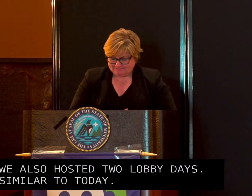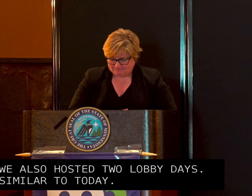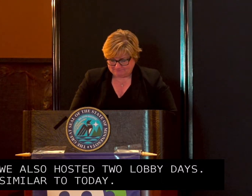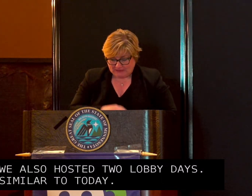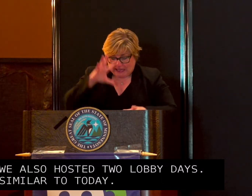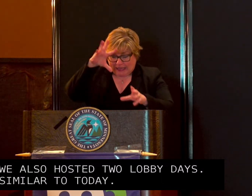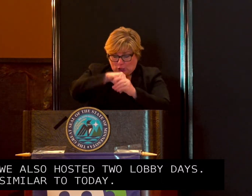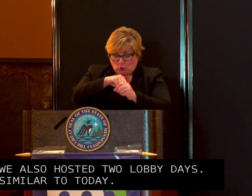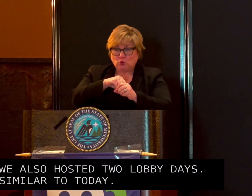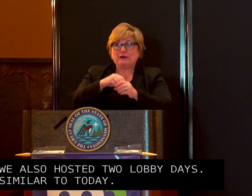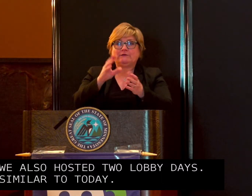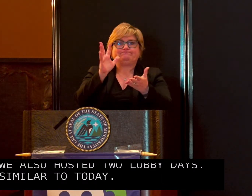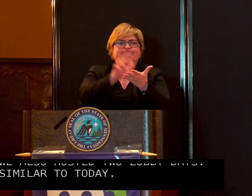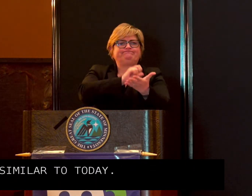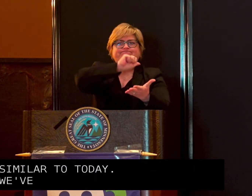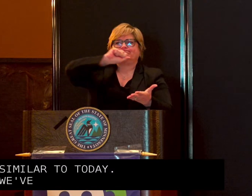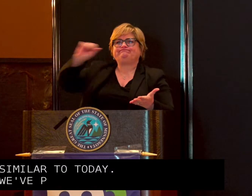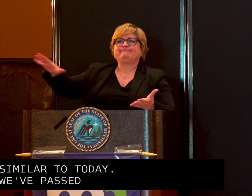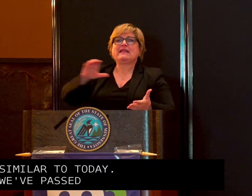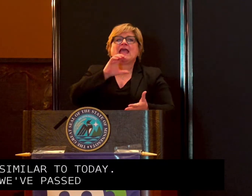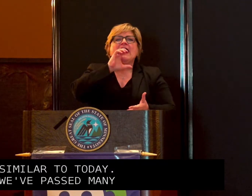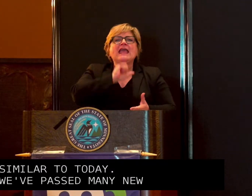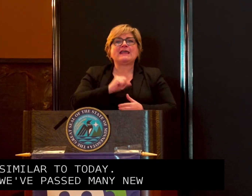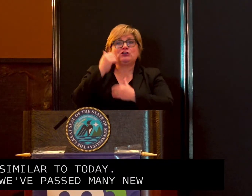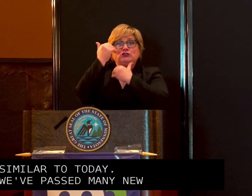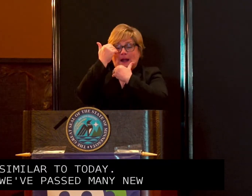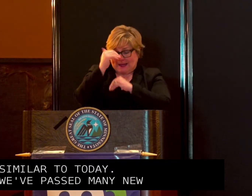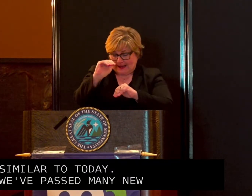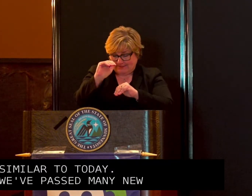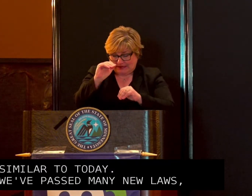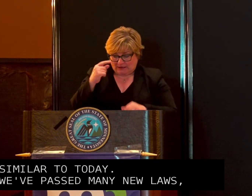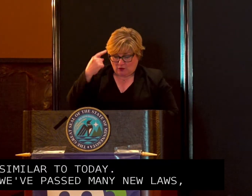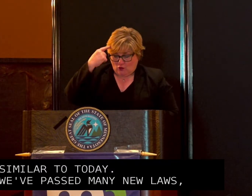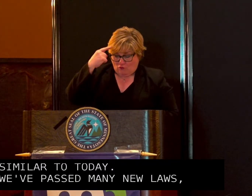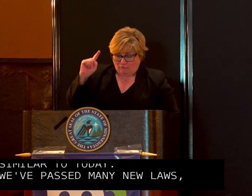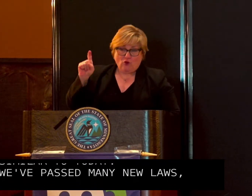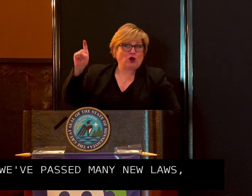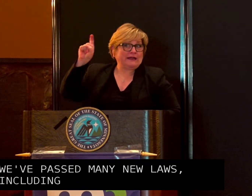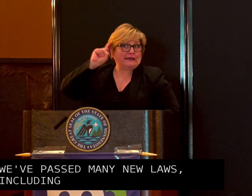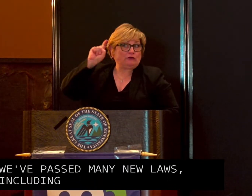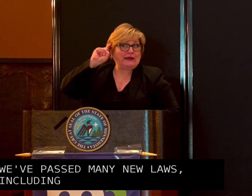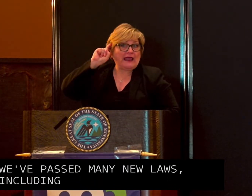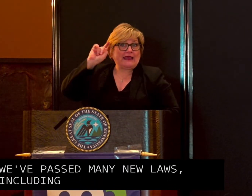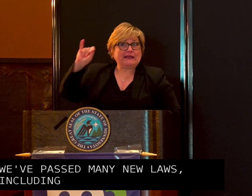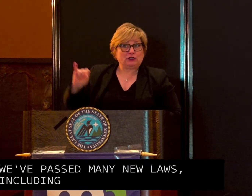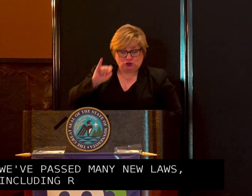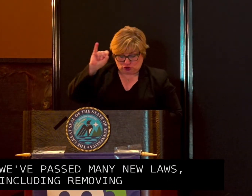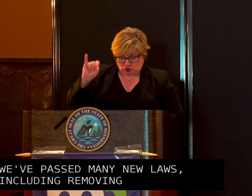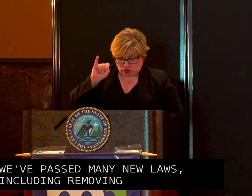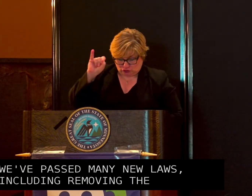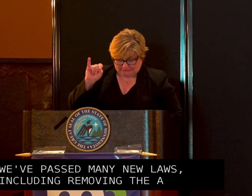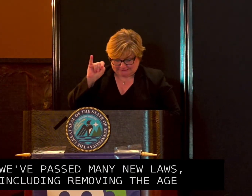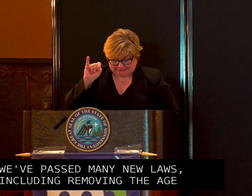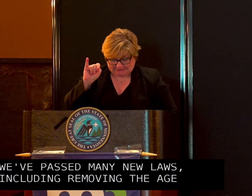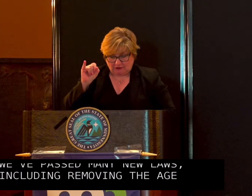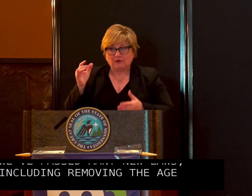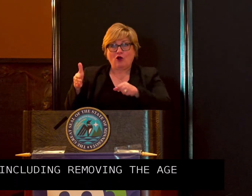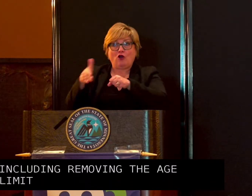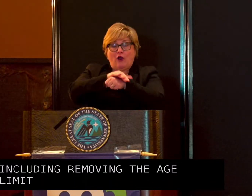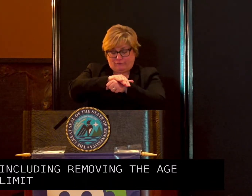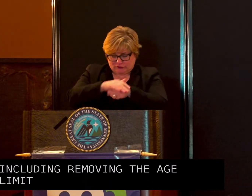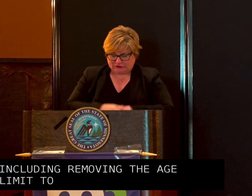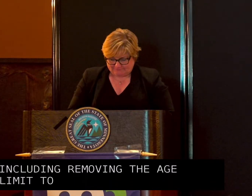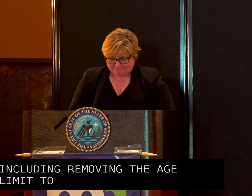We've passed many new laws, including removing the age limit to hearing aid